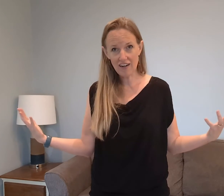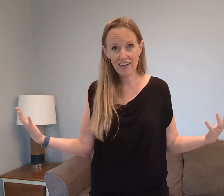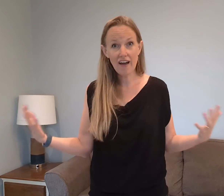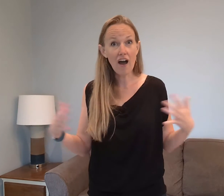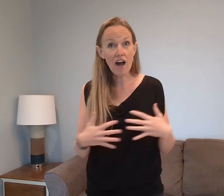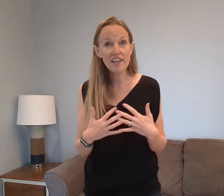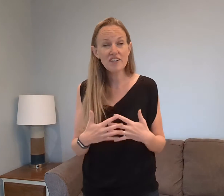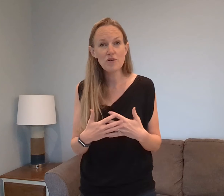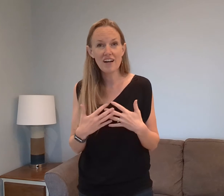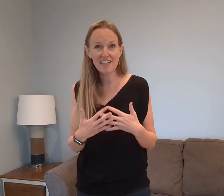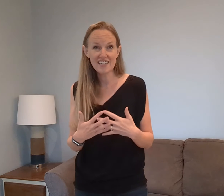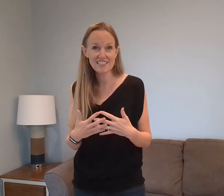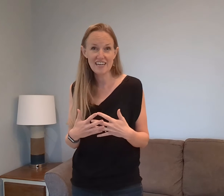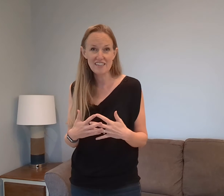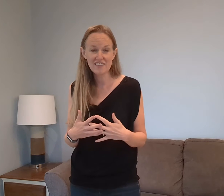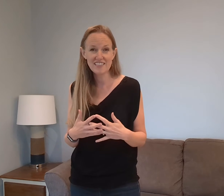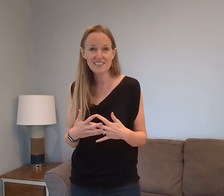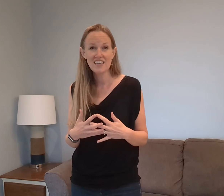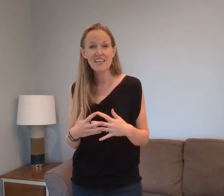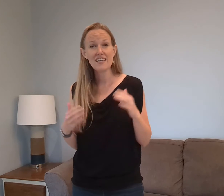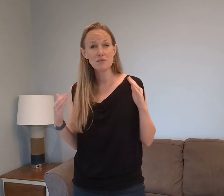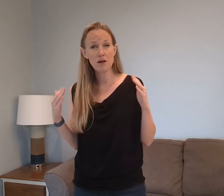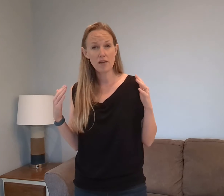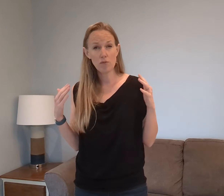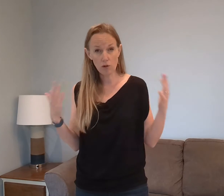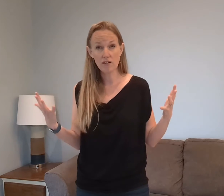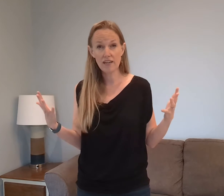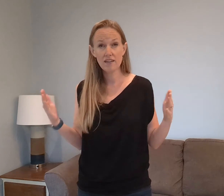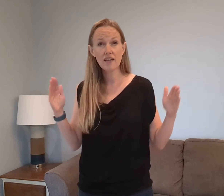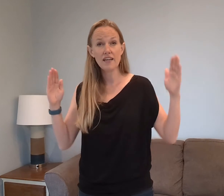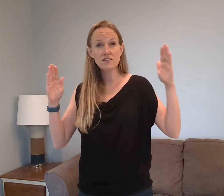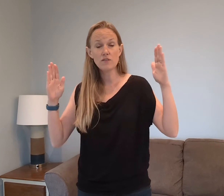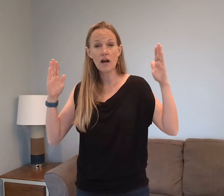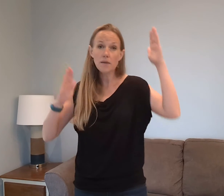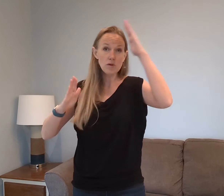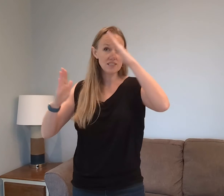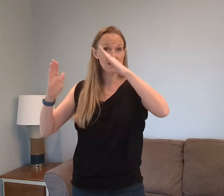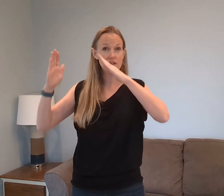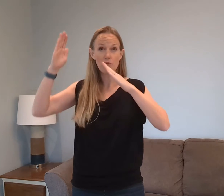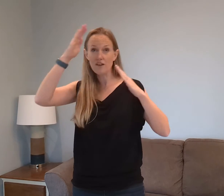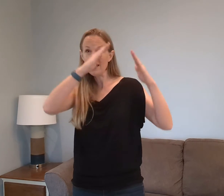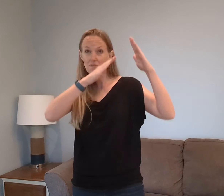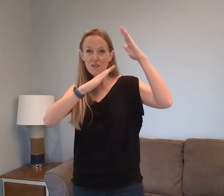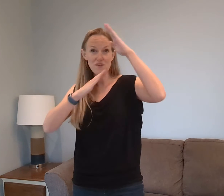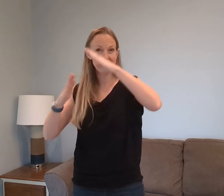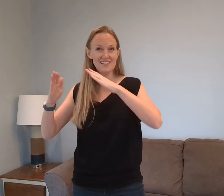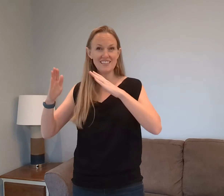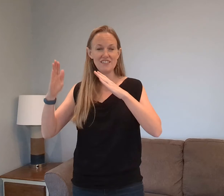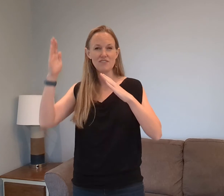God, I know what I need to sacrifice is my worry. Okay, so I'm going to sign worry, but you can sign doubt if you